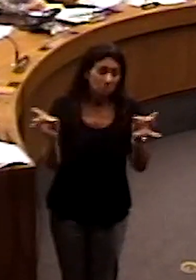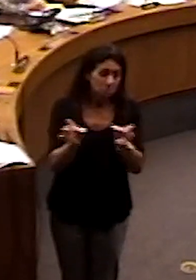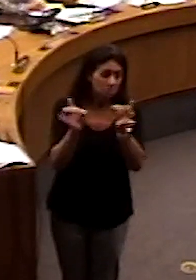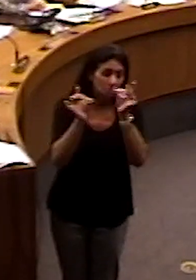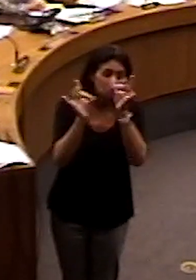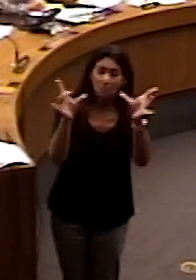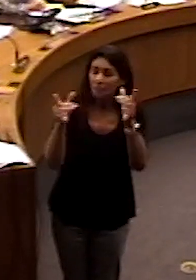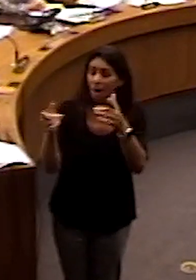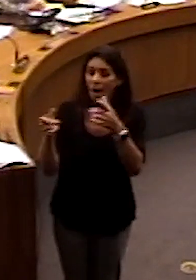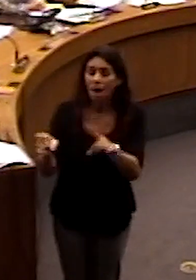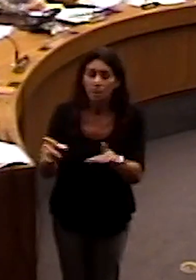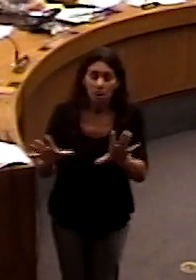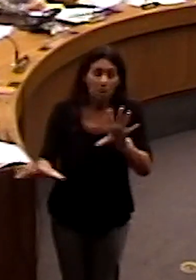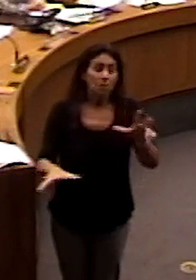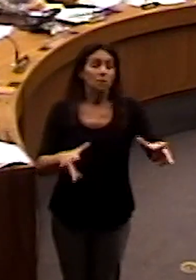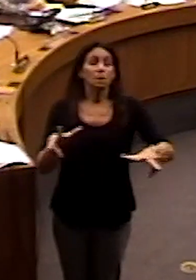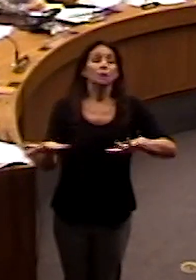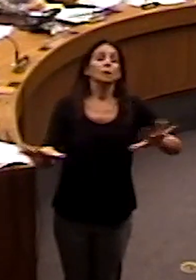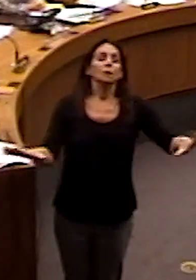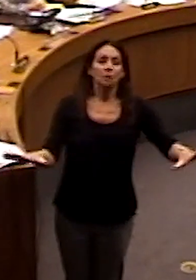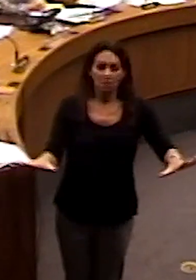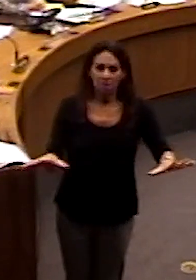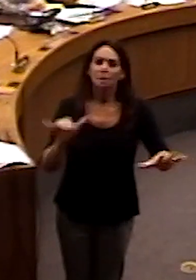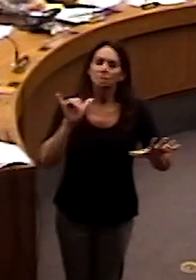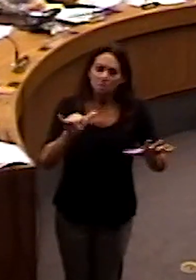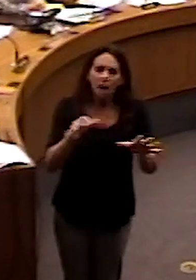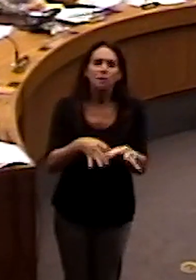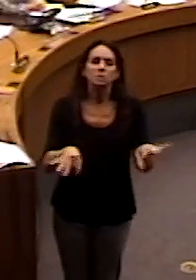tragedy, that's a critical time.